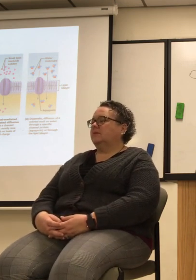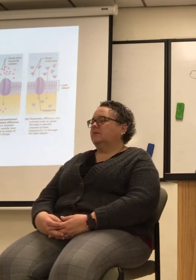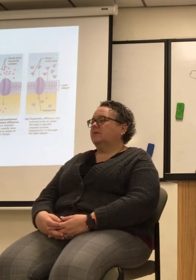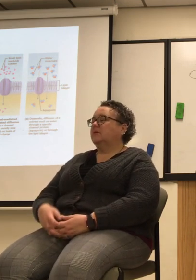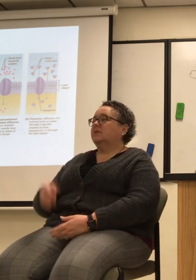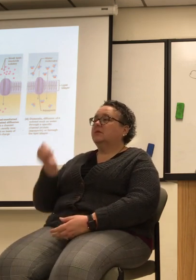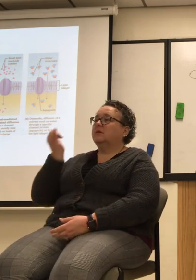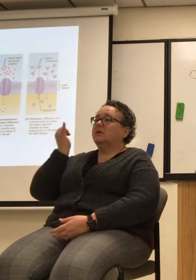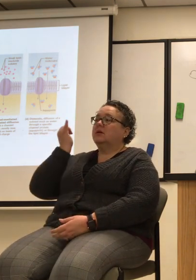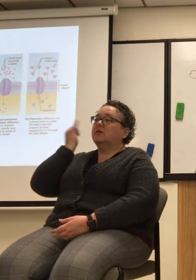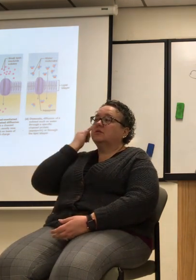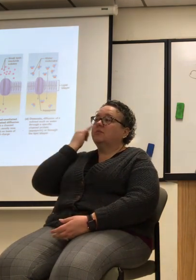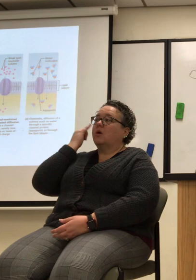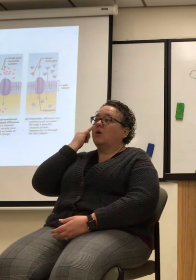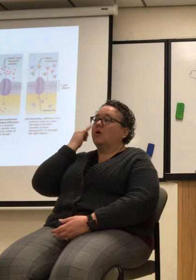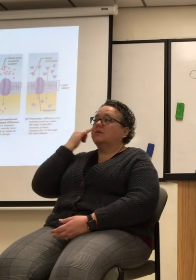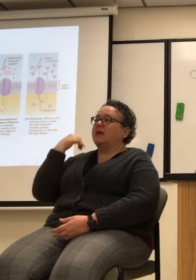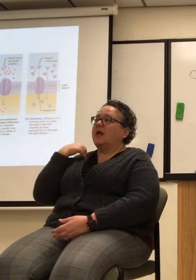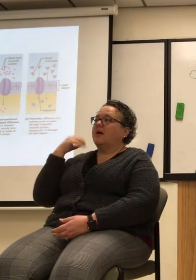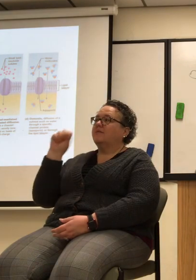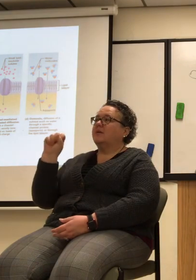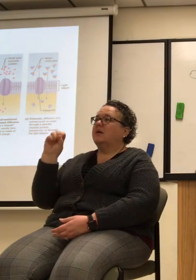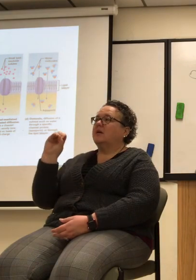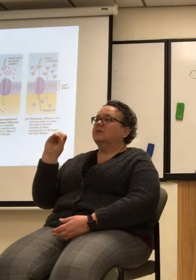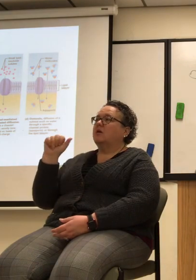Let's say you have some solute, red balls.